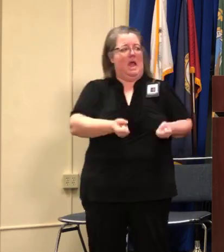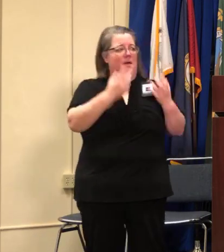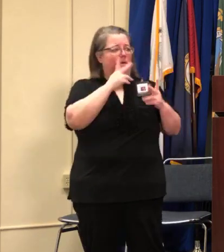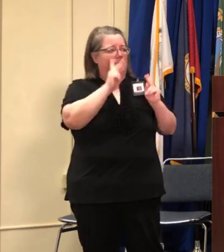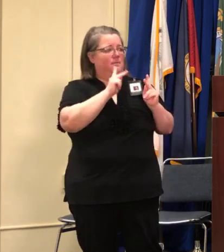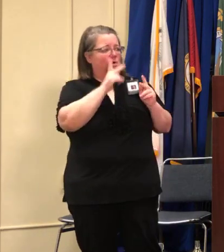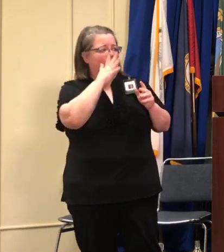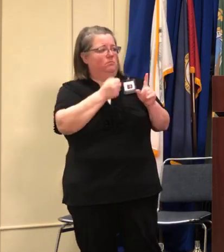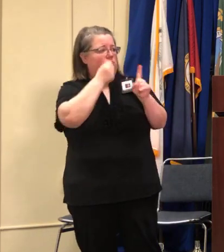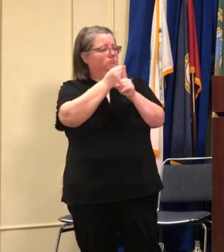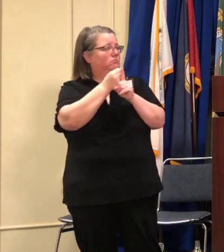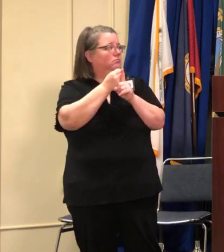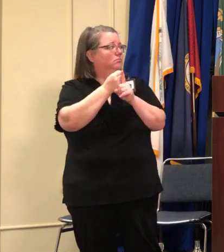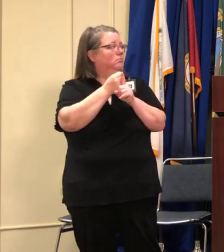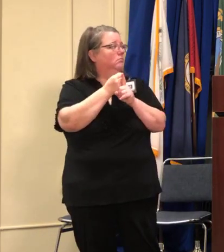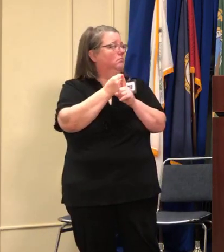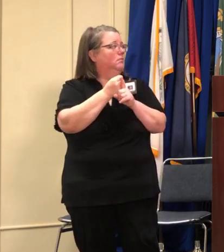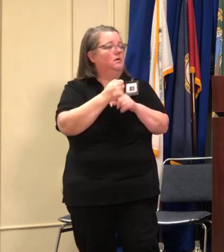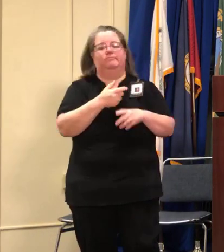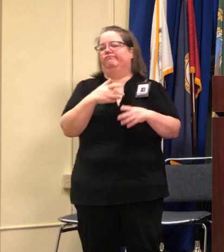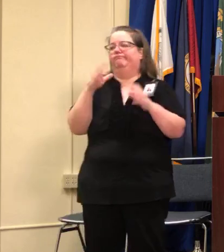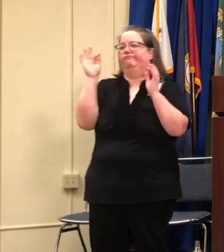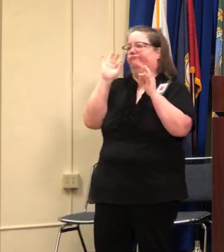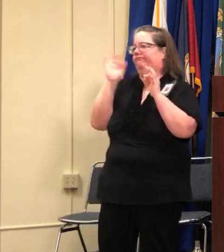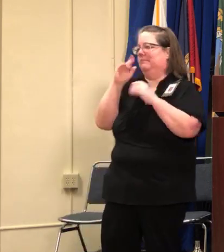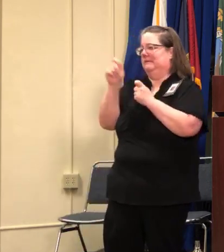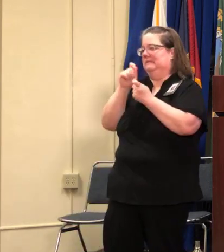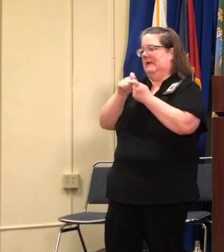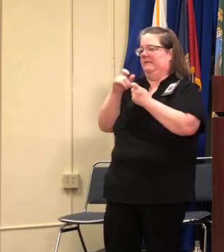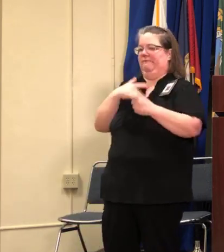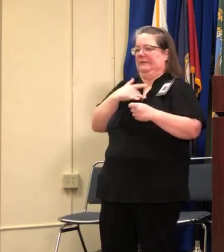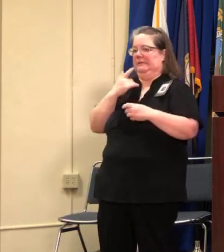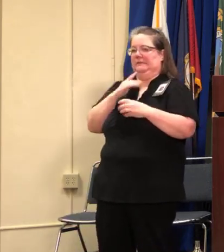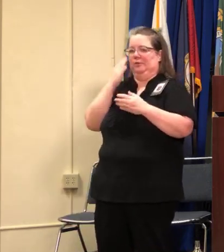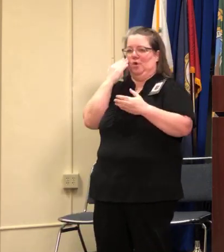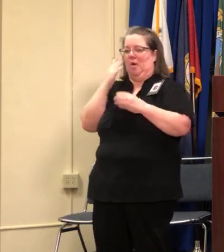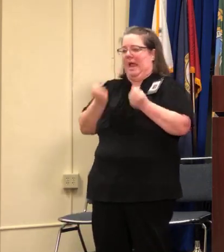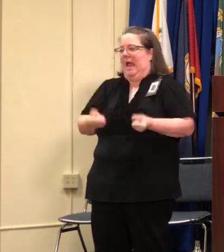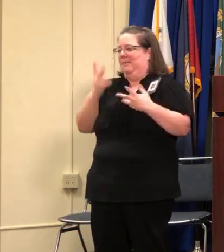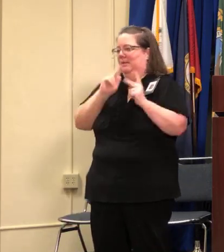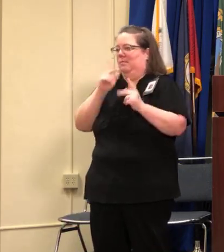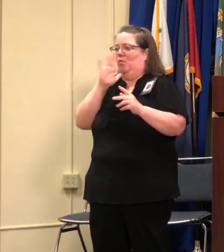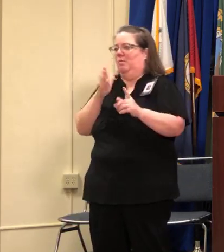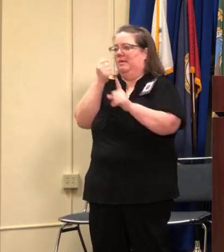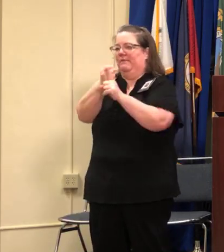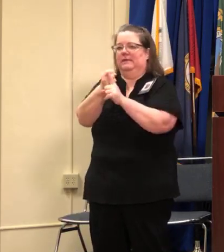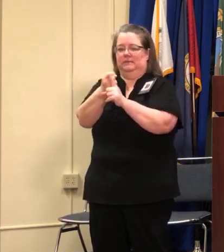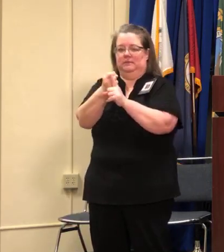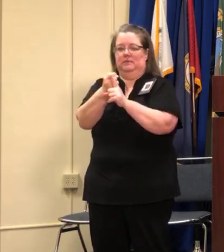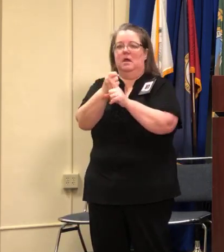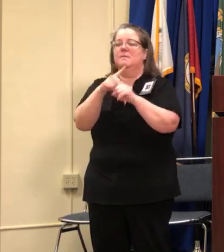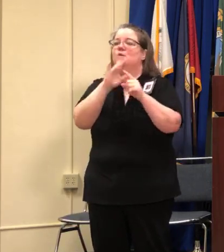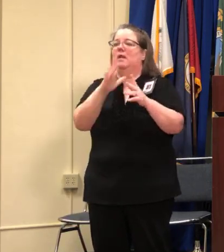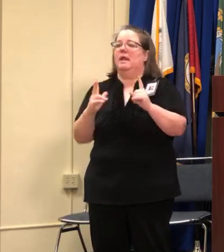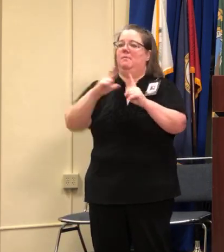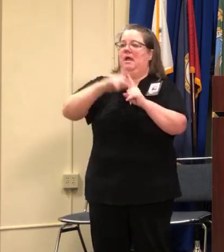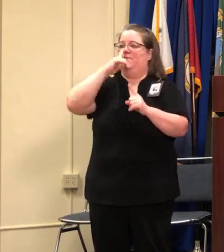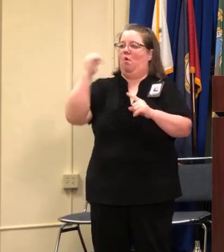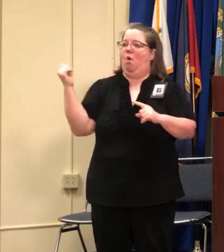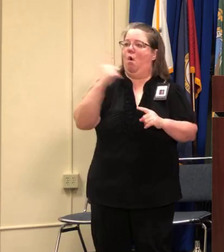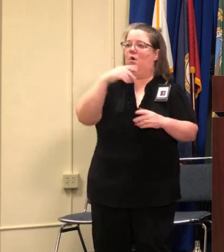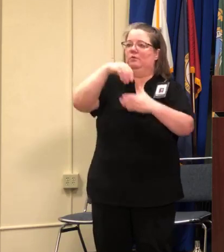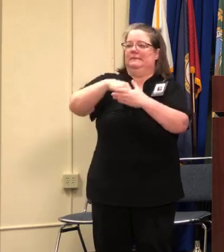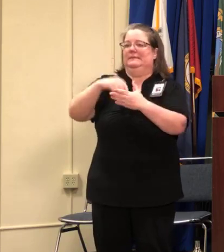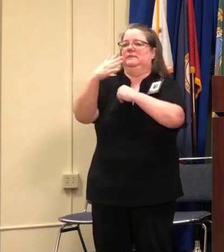this? No, I do not have a sense of how many people, but it would apply to all citizens in